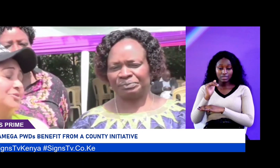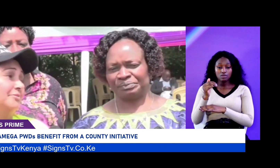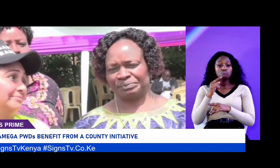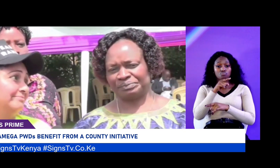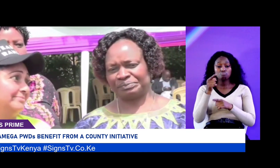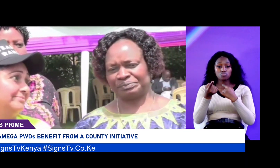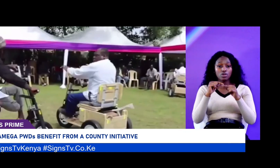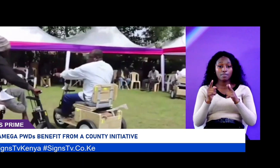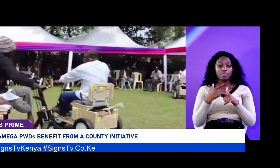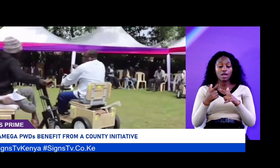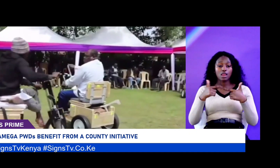serve.